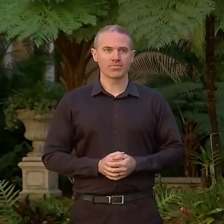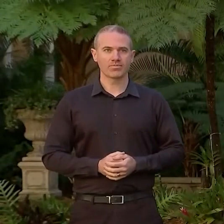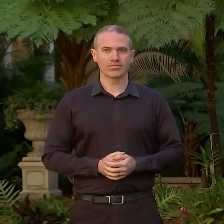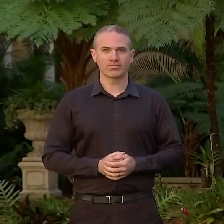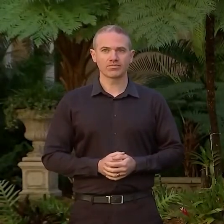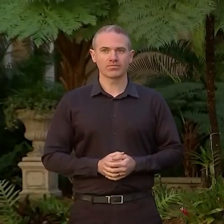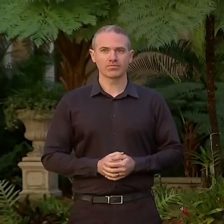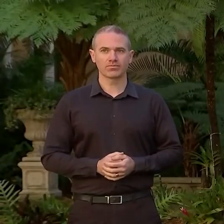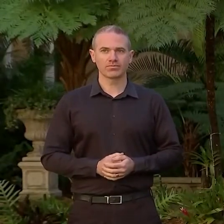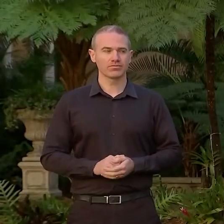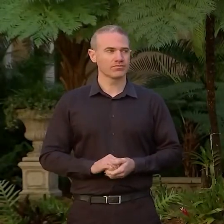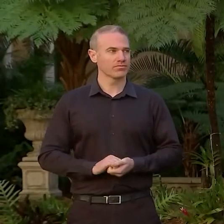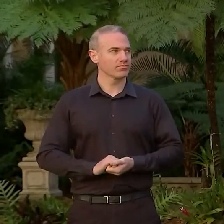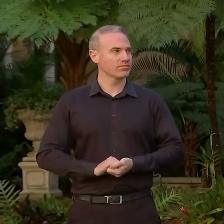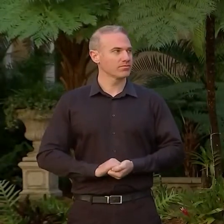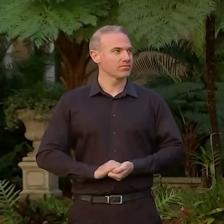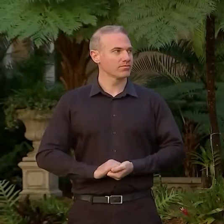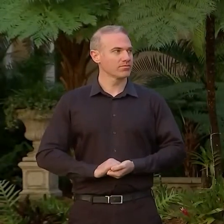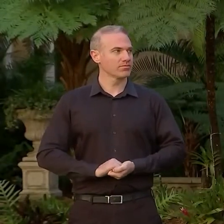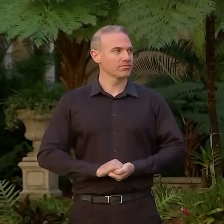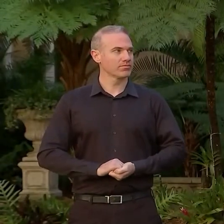You don't have anybody.